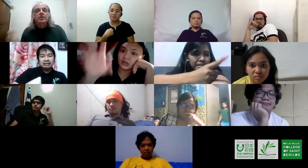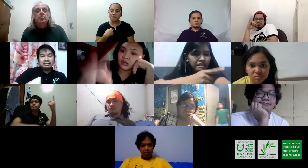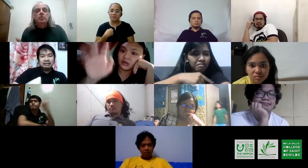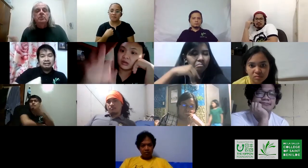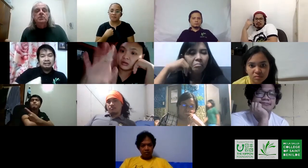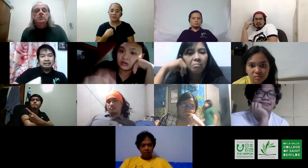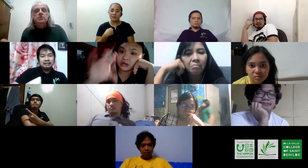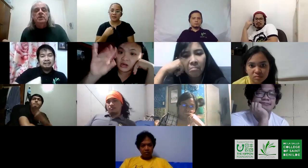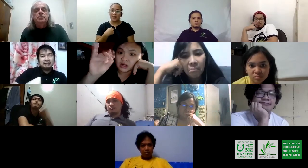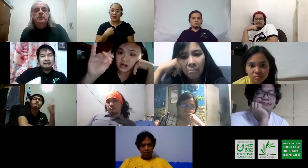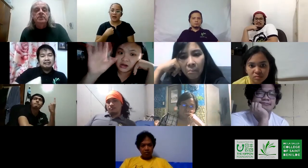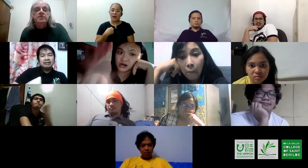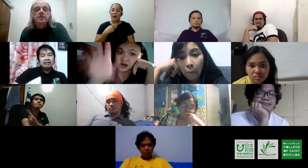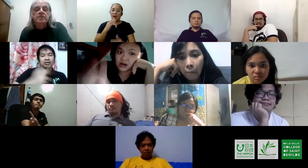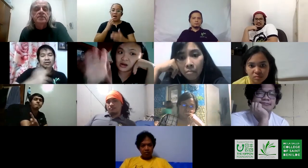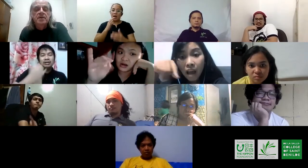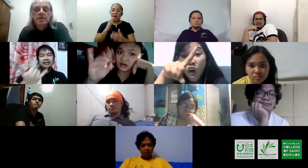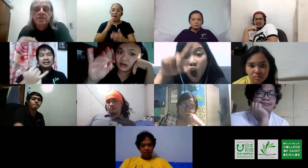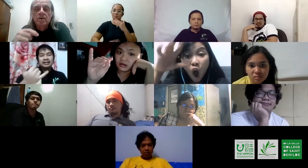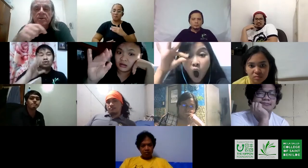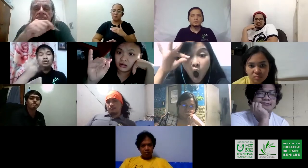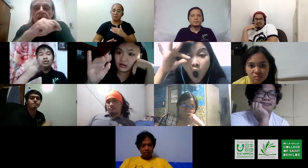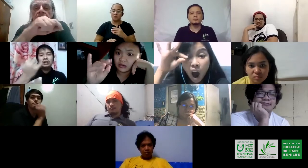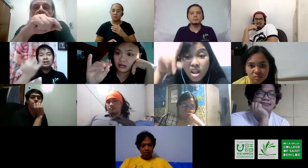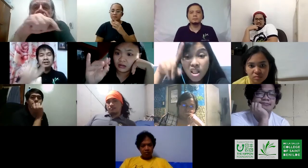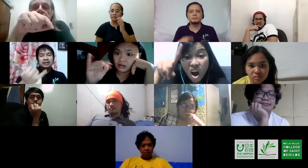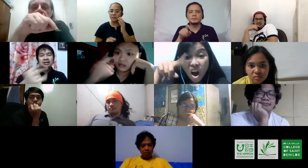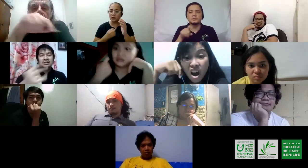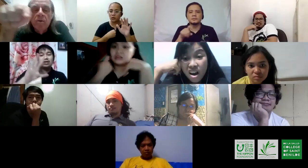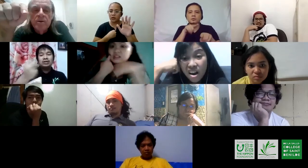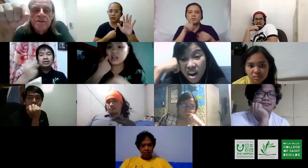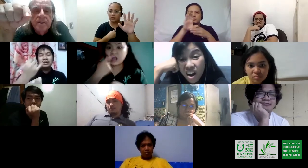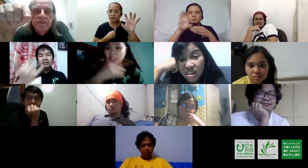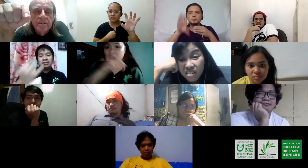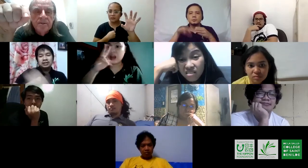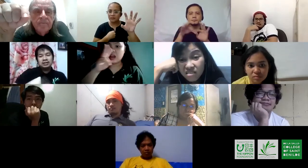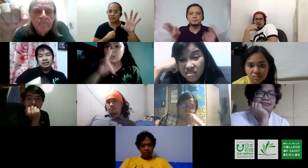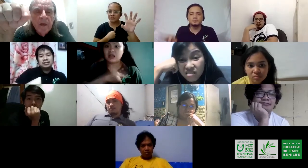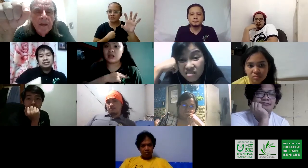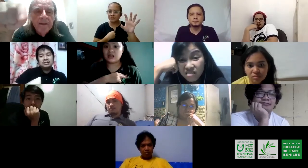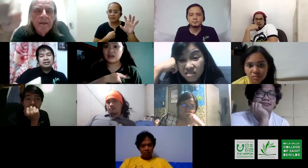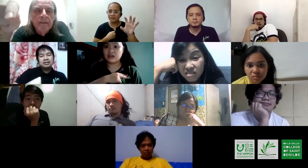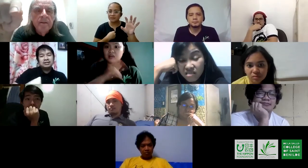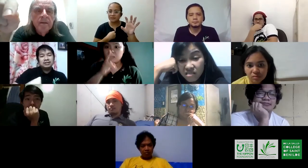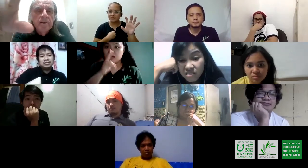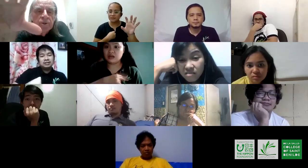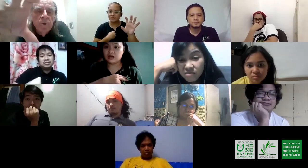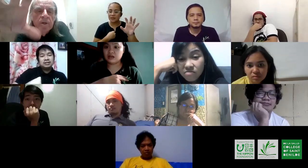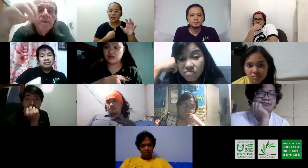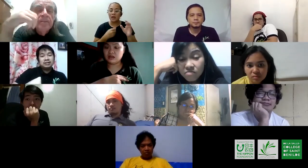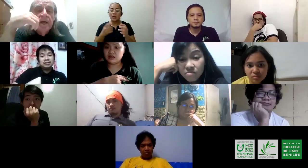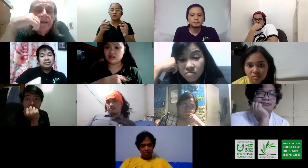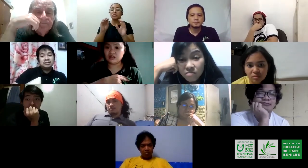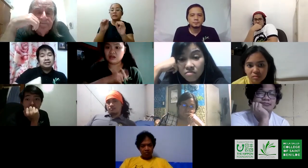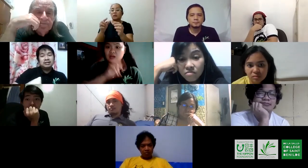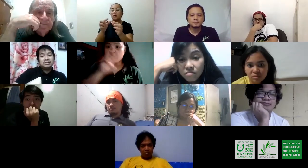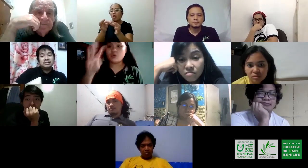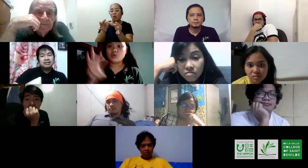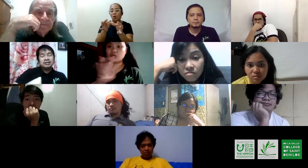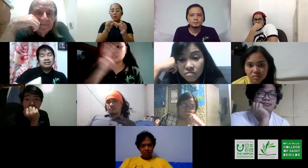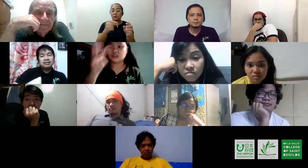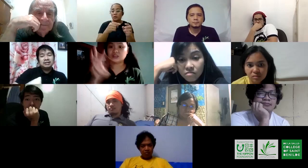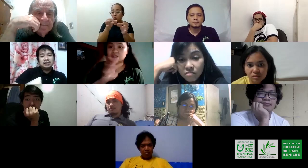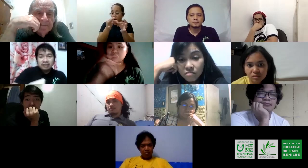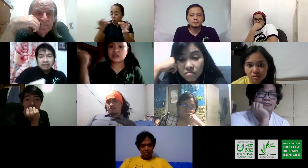How do you structure the sentence? So it's better to teach longer sentences and then shorten them down.